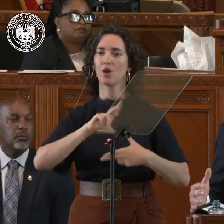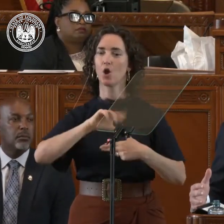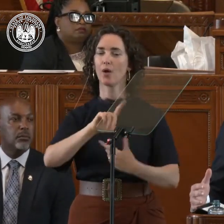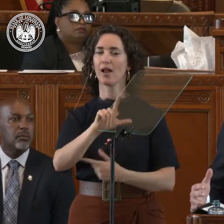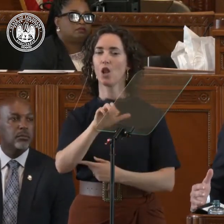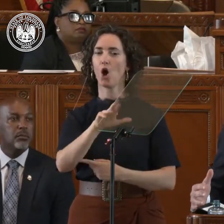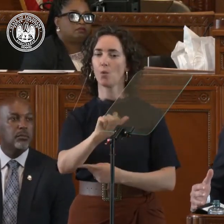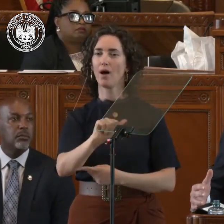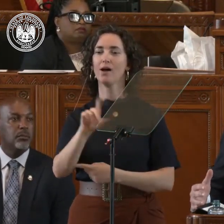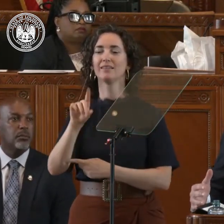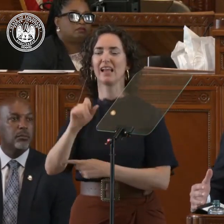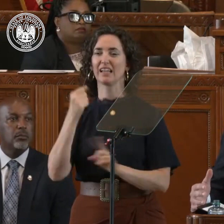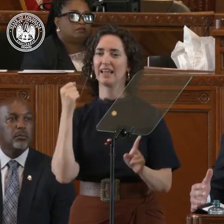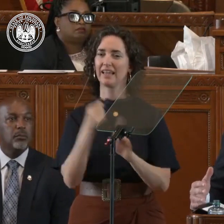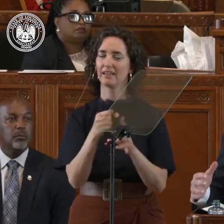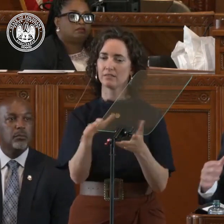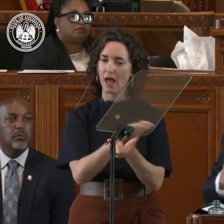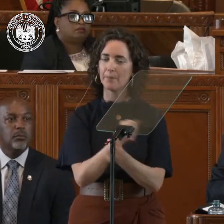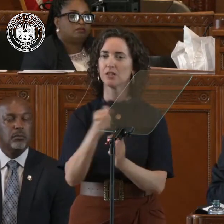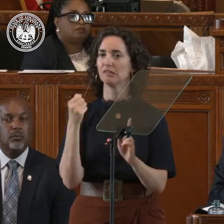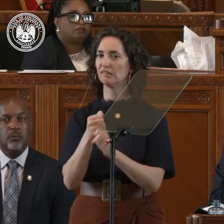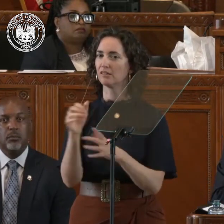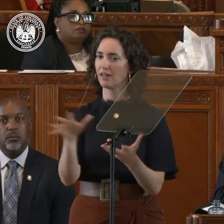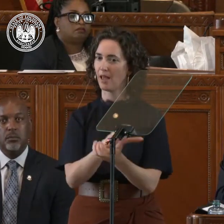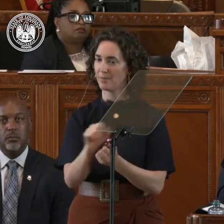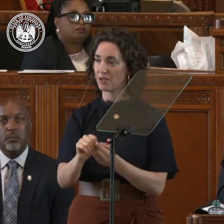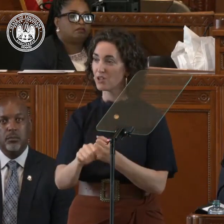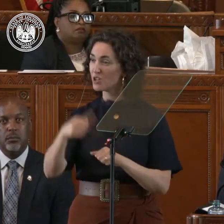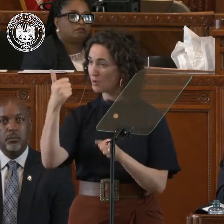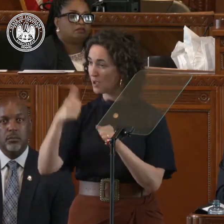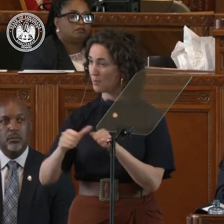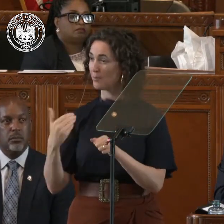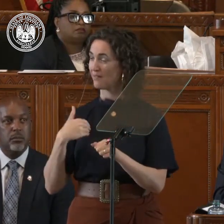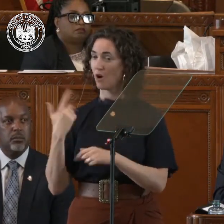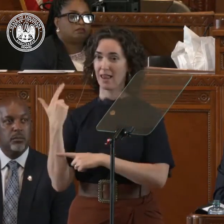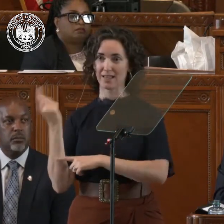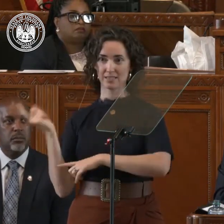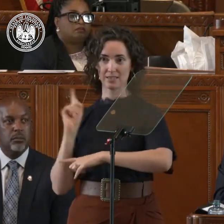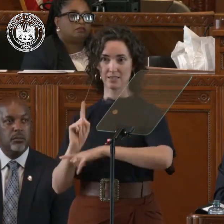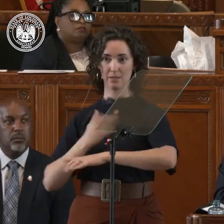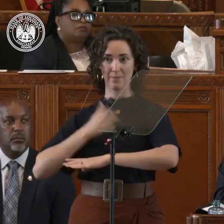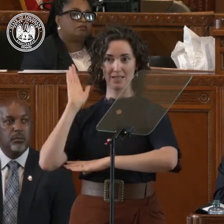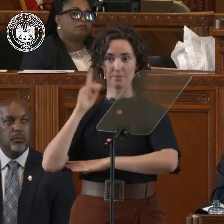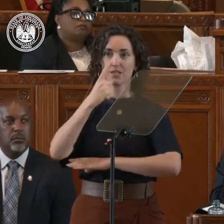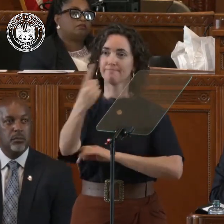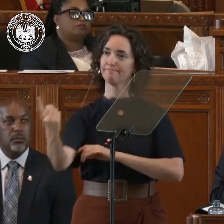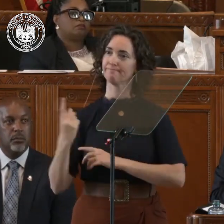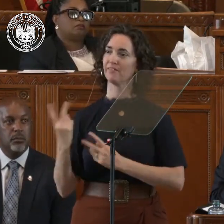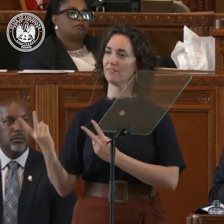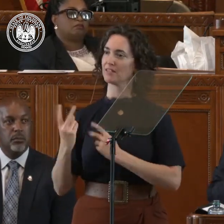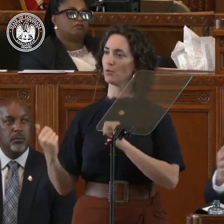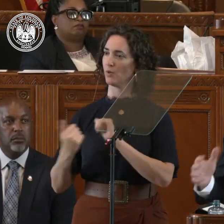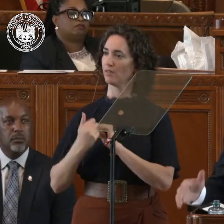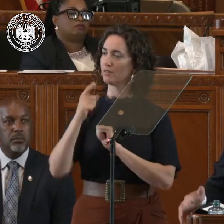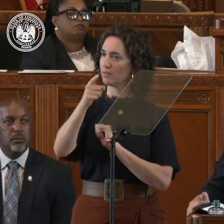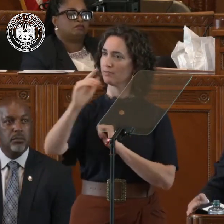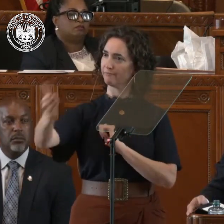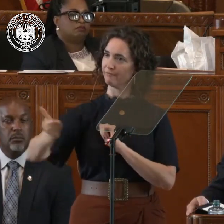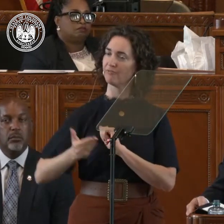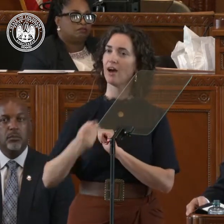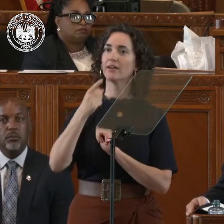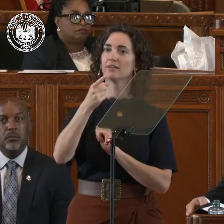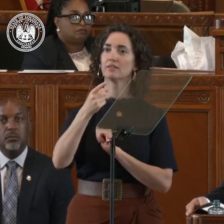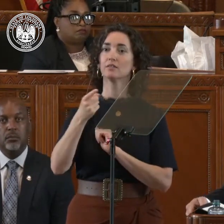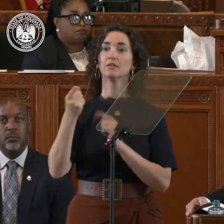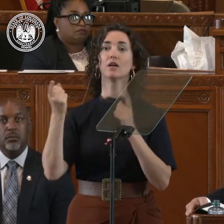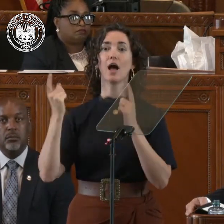and Delta. You may remember that Nick was one of my guests at this beach last year. Like so many